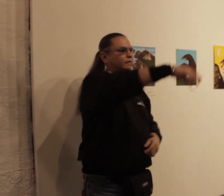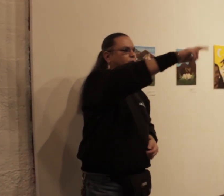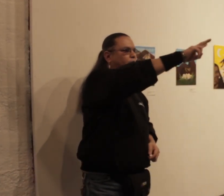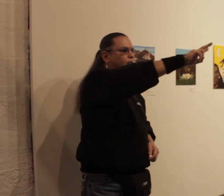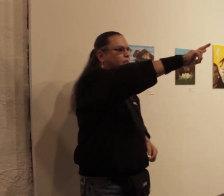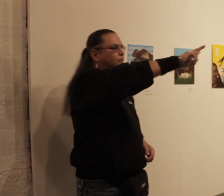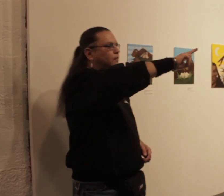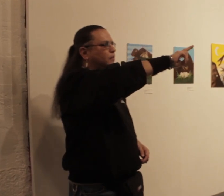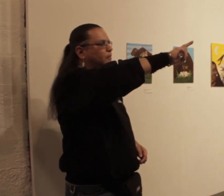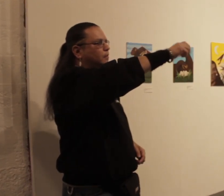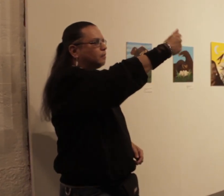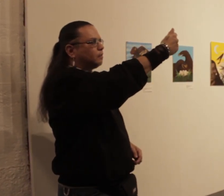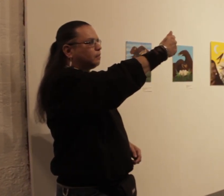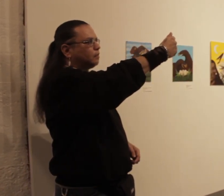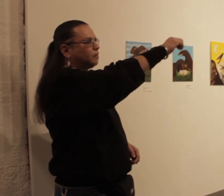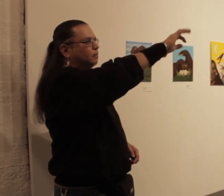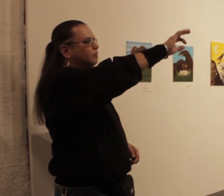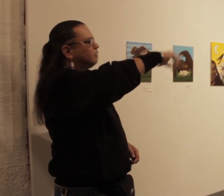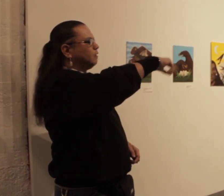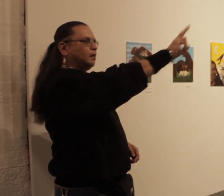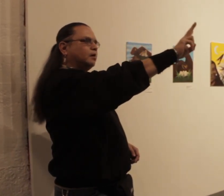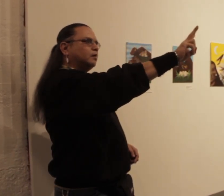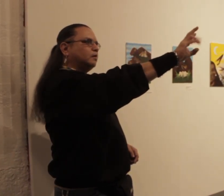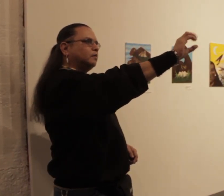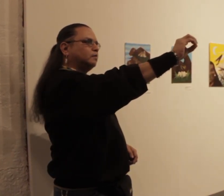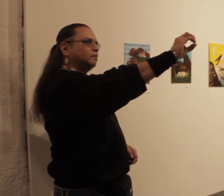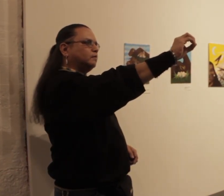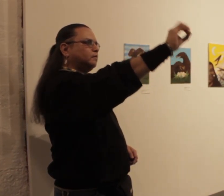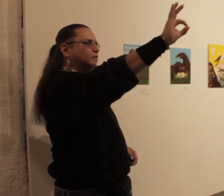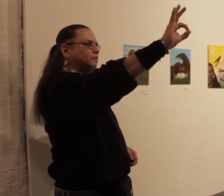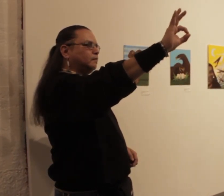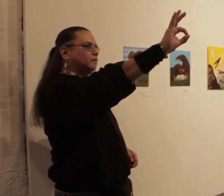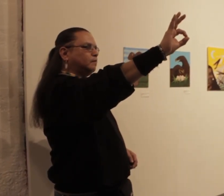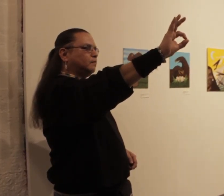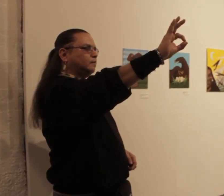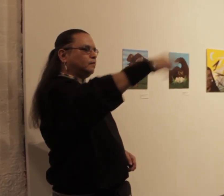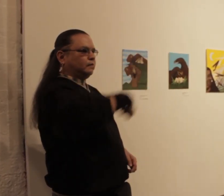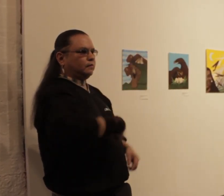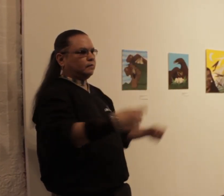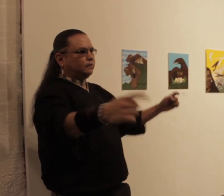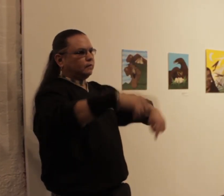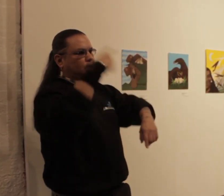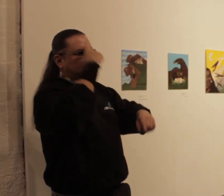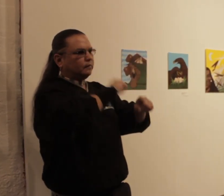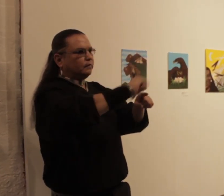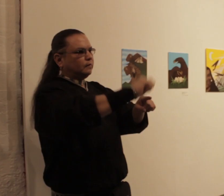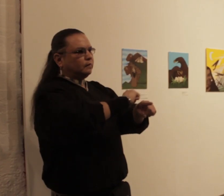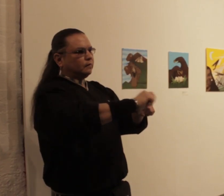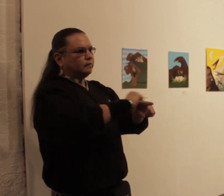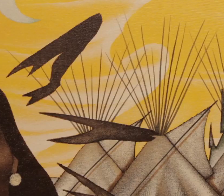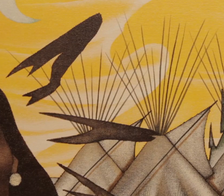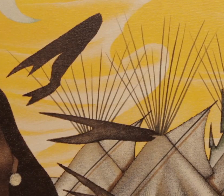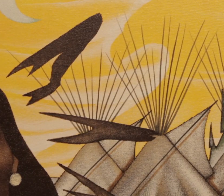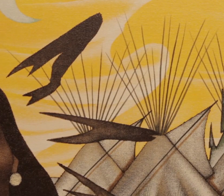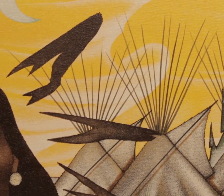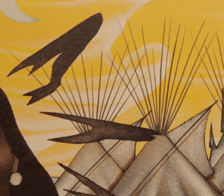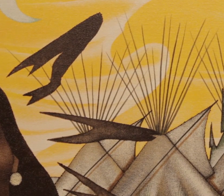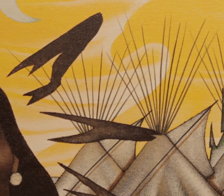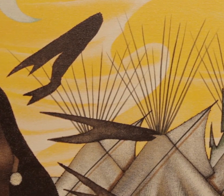And I came here to Graffiti Gallery back in 2009. And I took some training